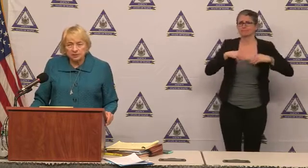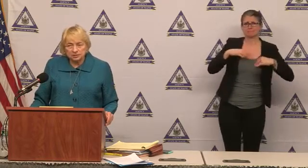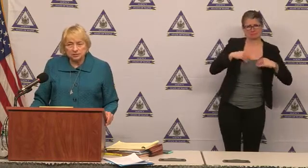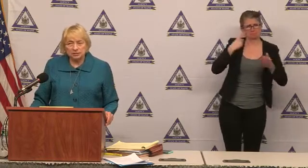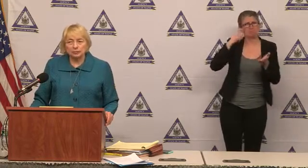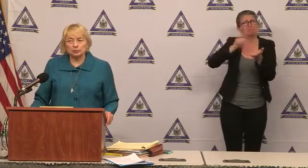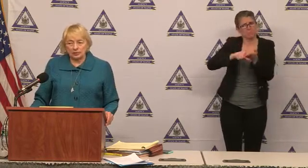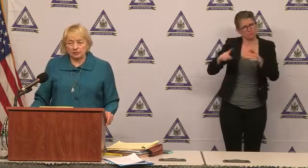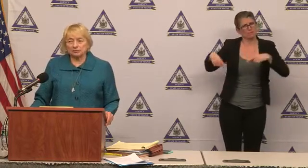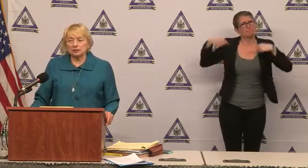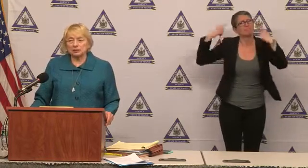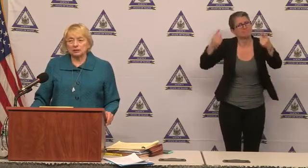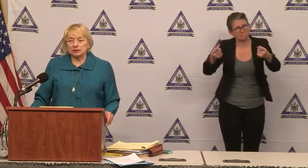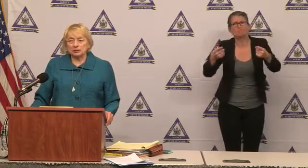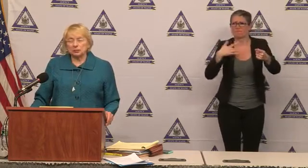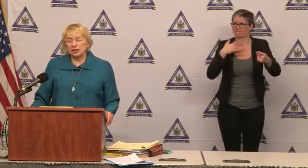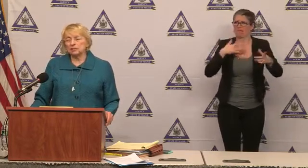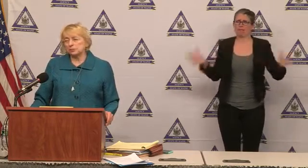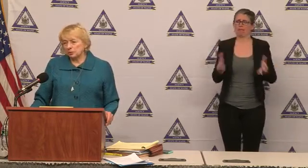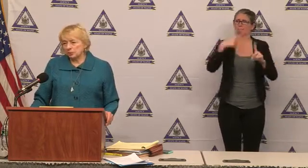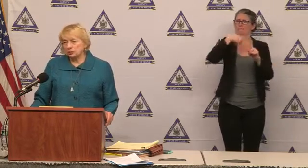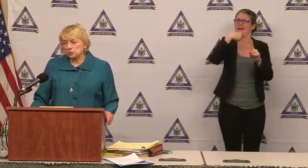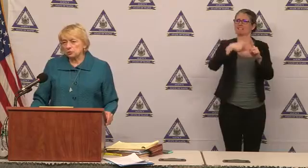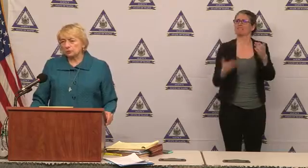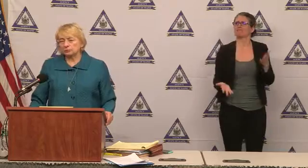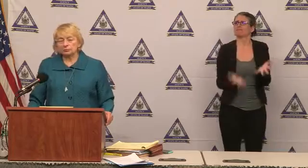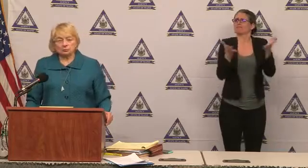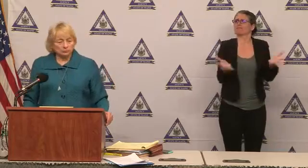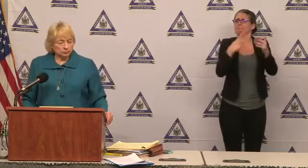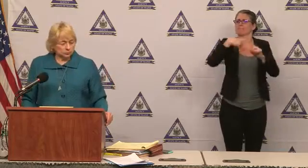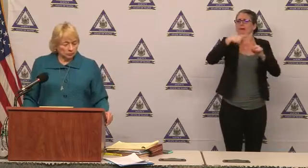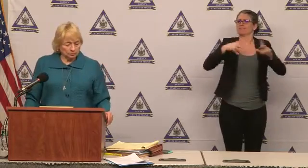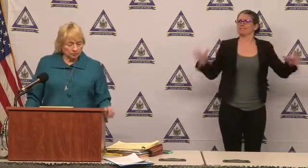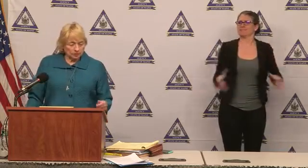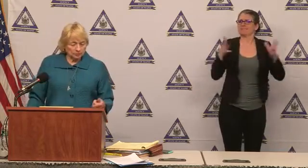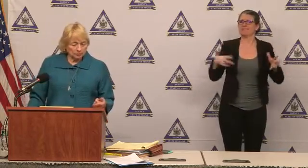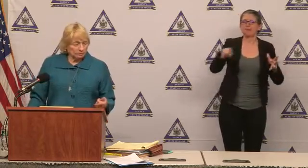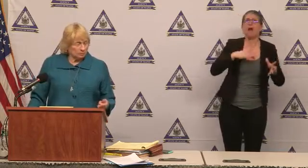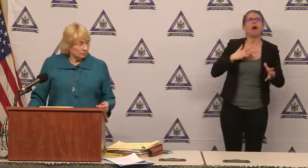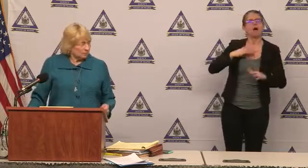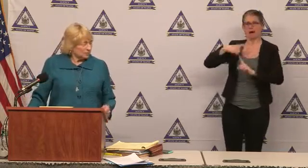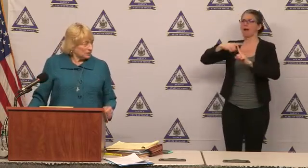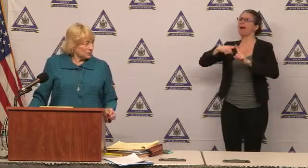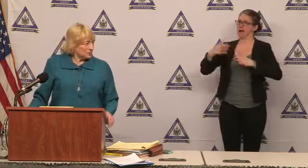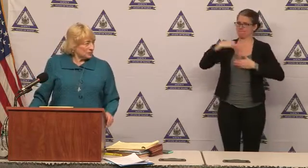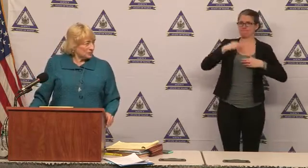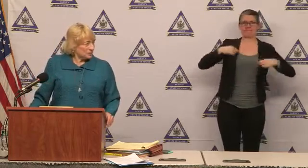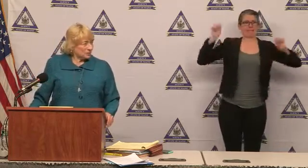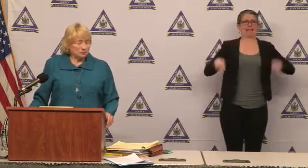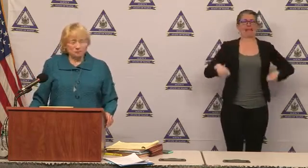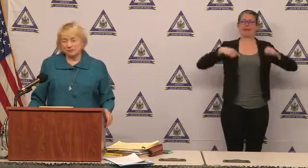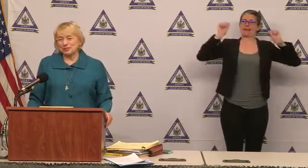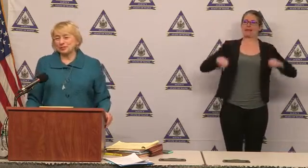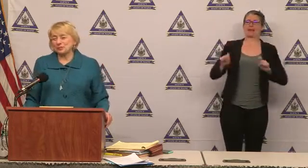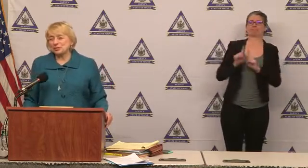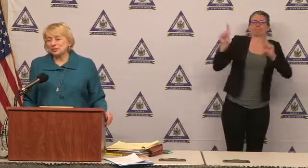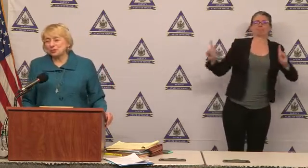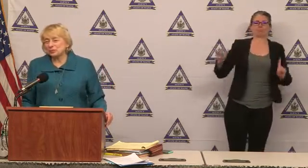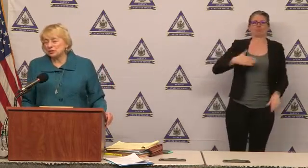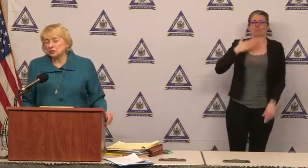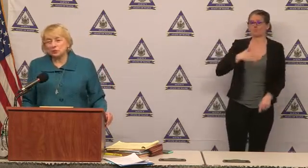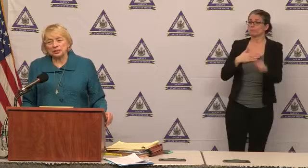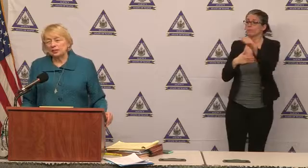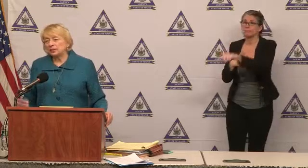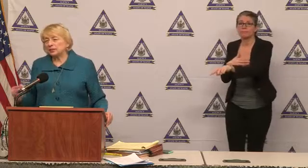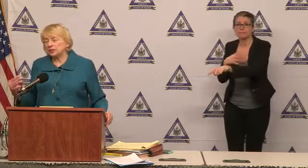are listening, I believe, but I just want to make sure. Oh, somebody's on the phone. We just want to